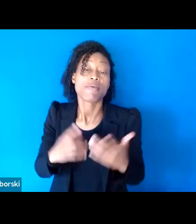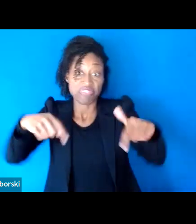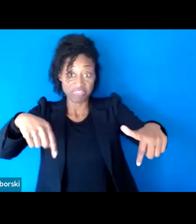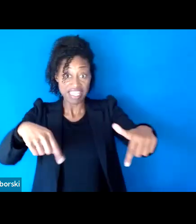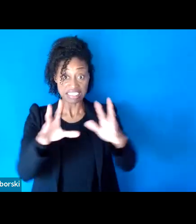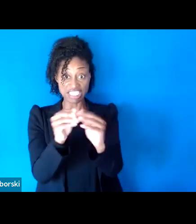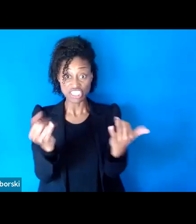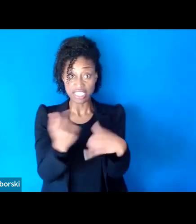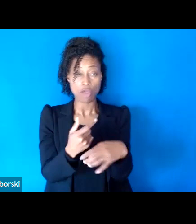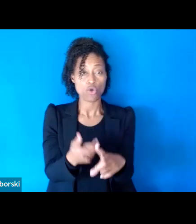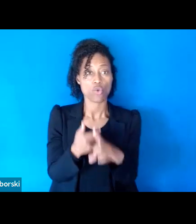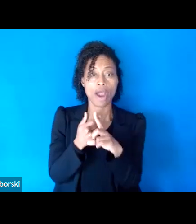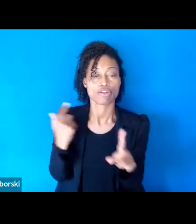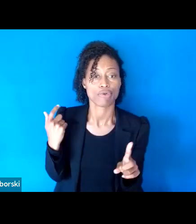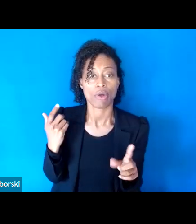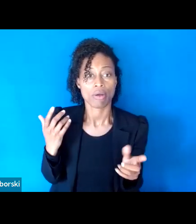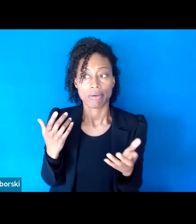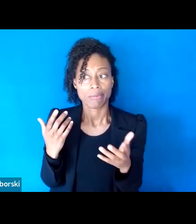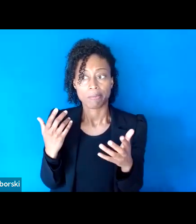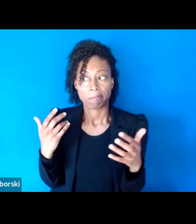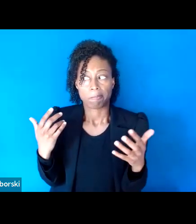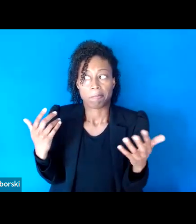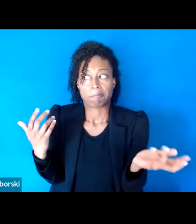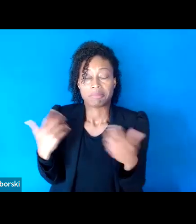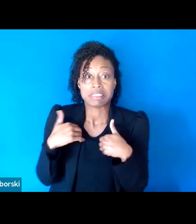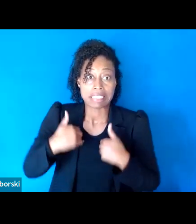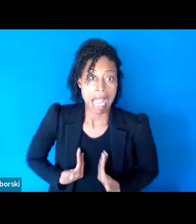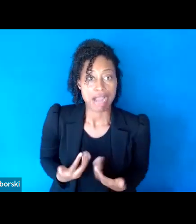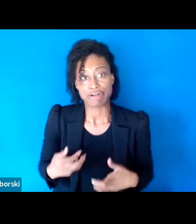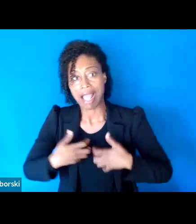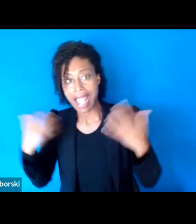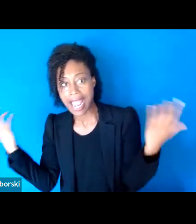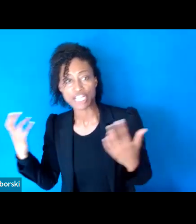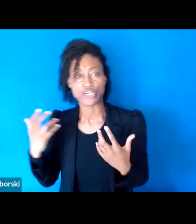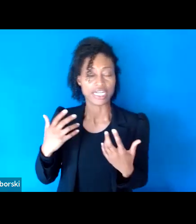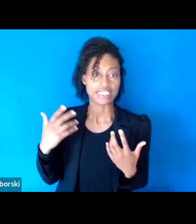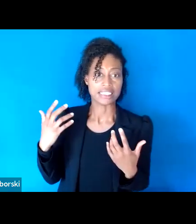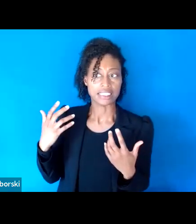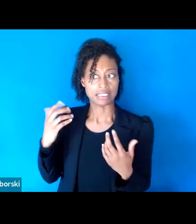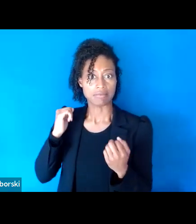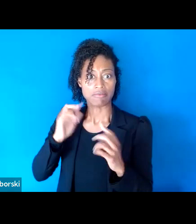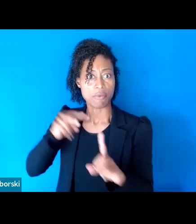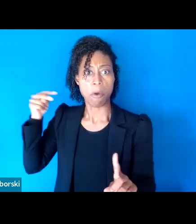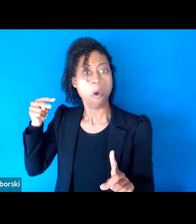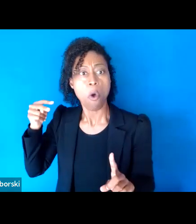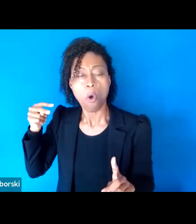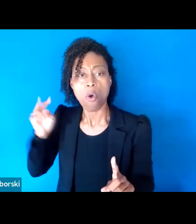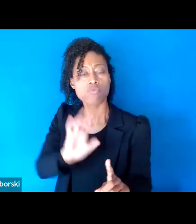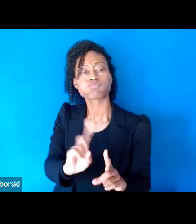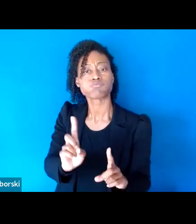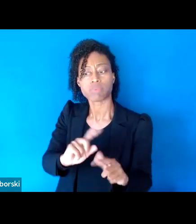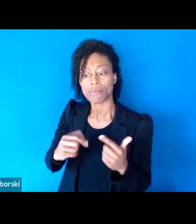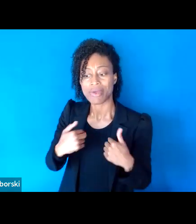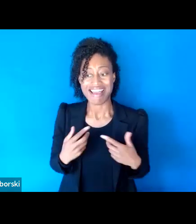we had to come from a place of not tired, not angry, not frustrated, but we had nothing, whether we didn't have